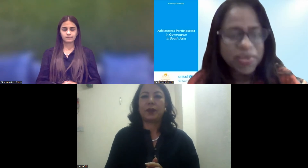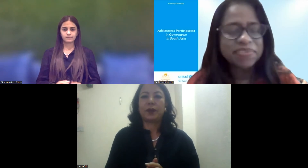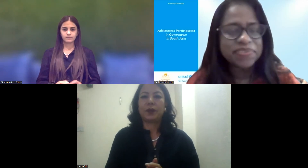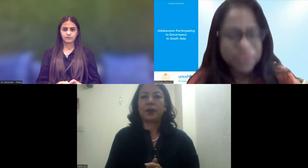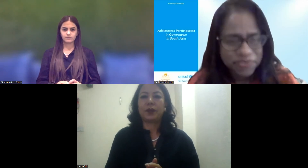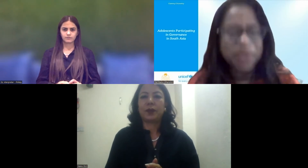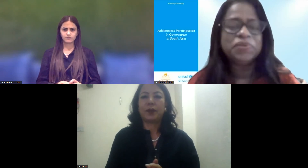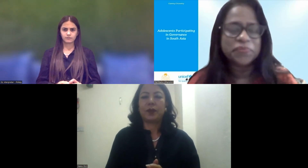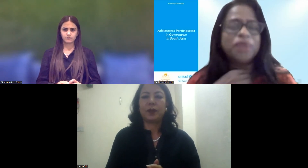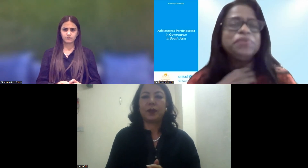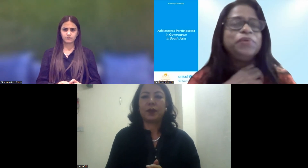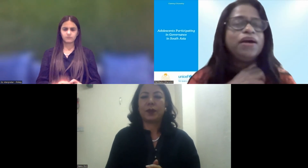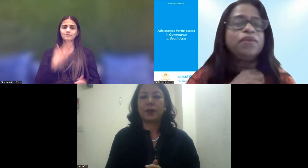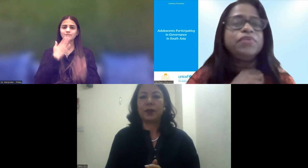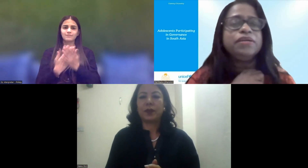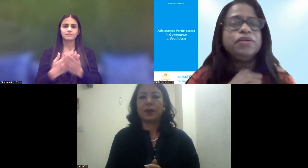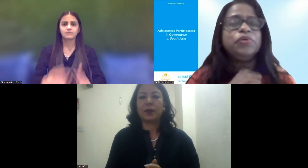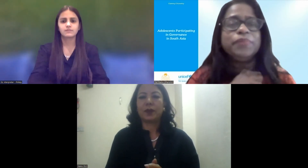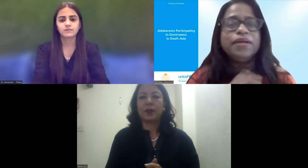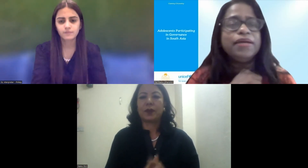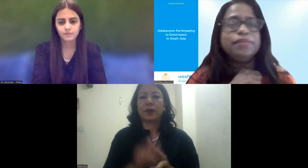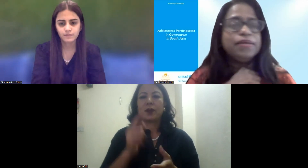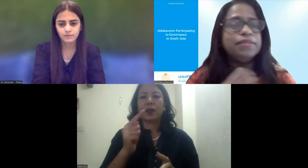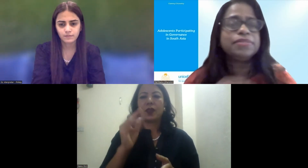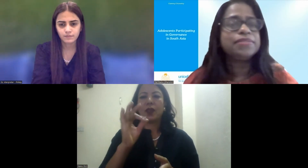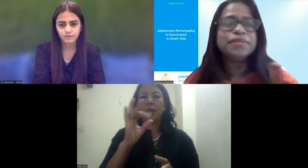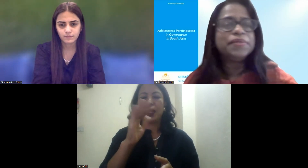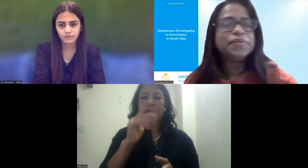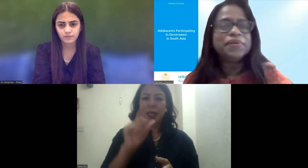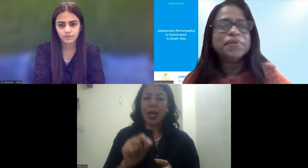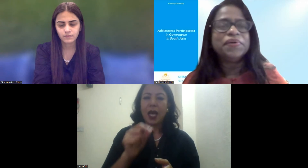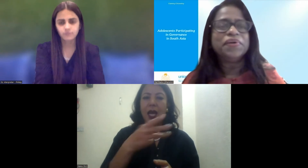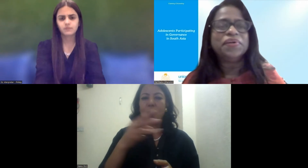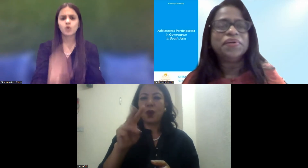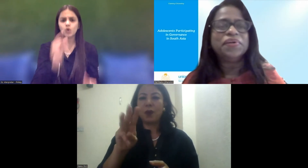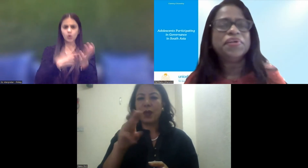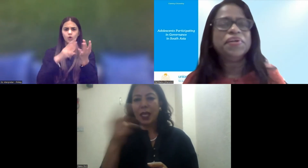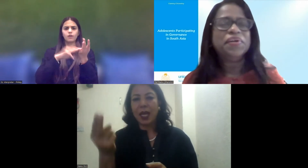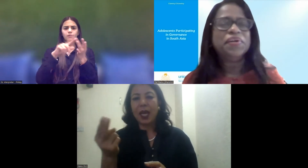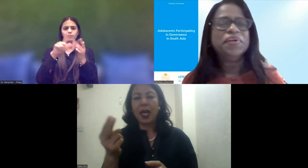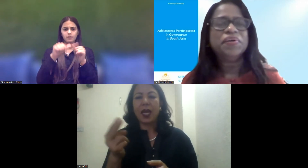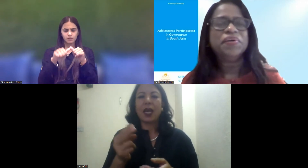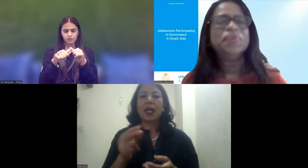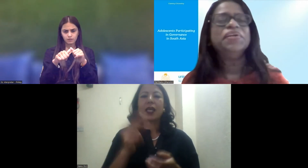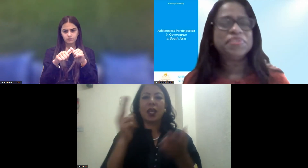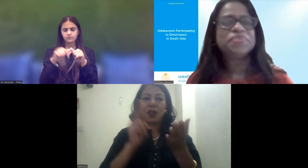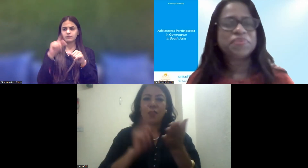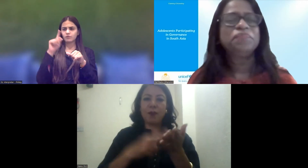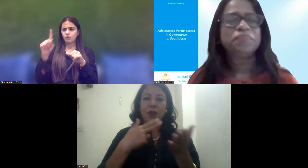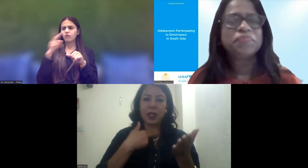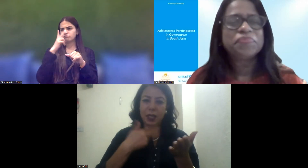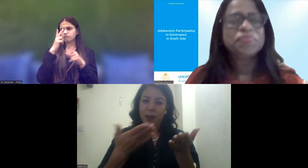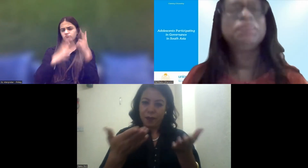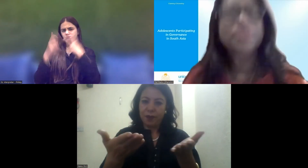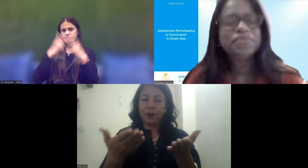Yes, thank you. Thank you. Kavita, Urmila, anything else? I think Urmila had an observation just